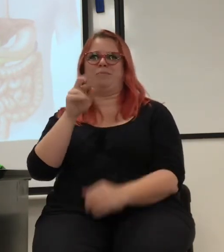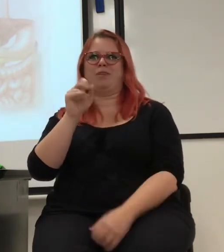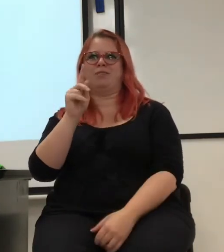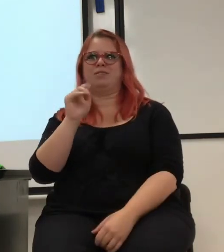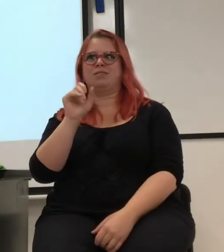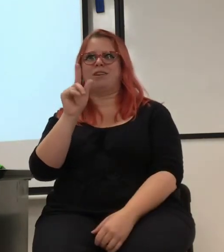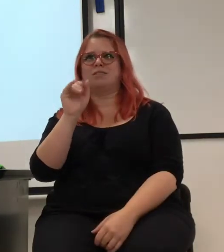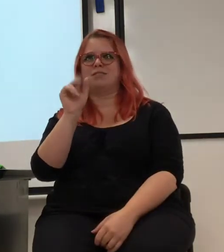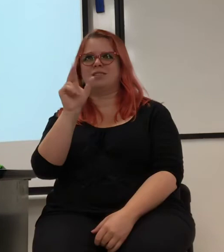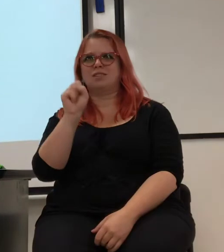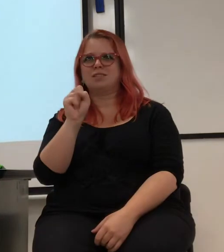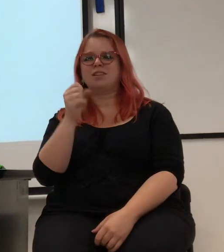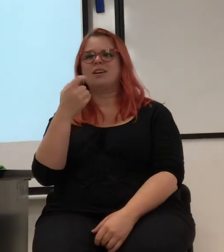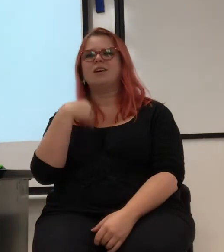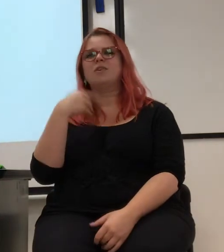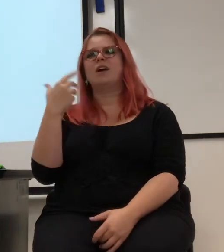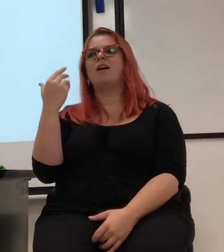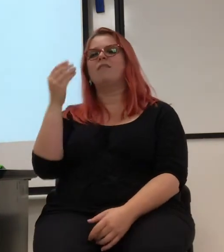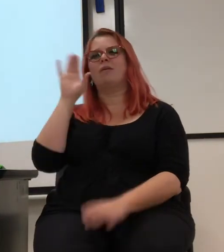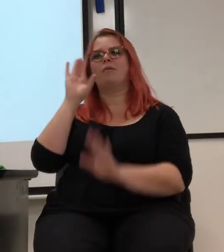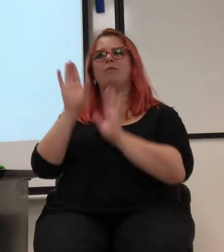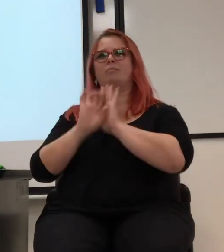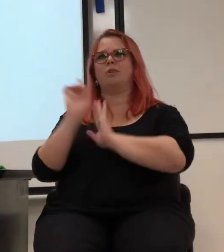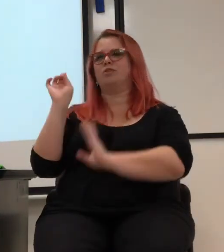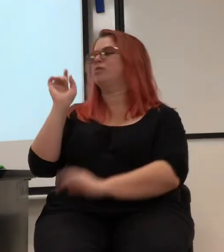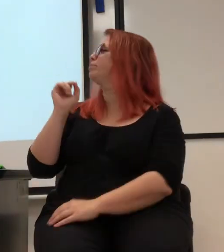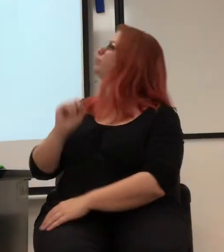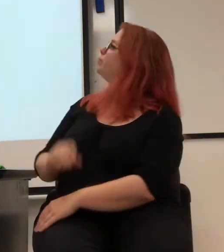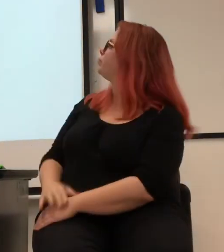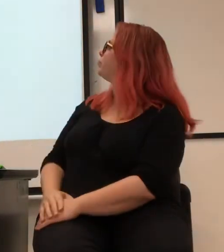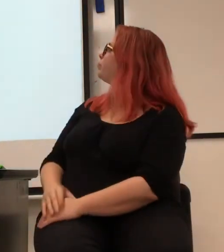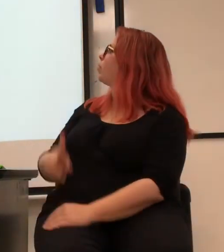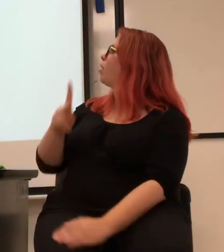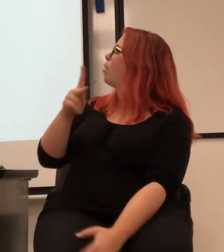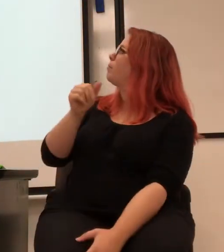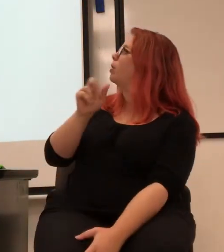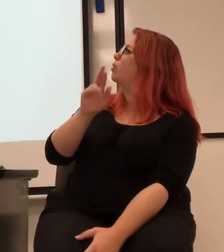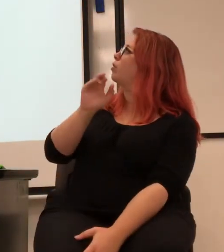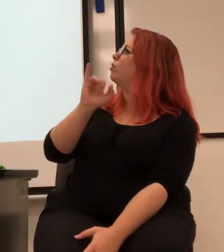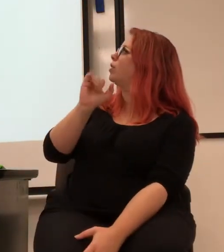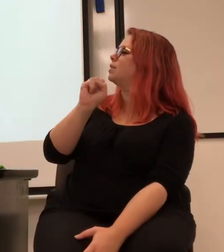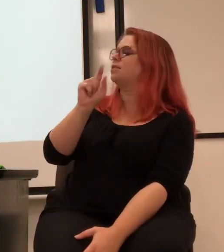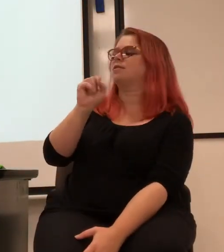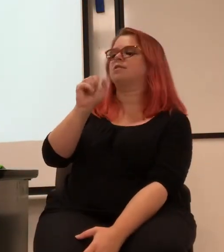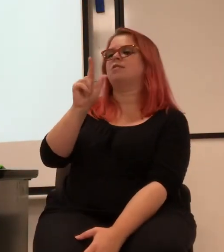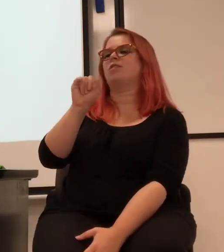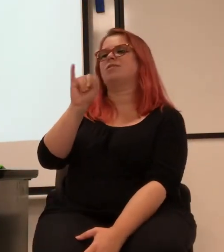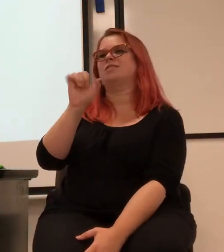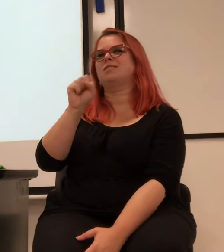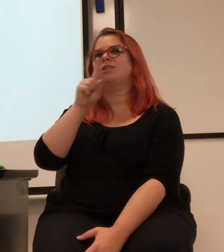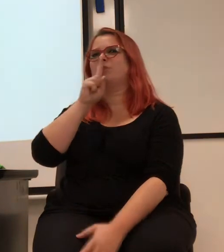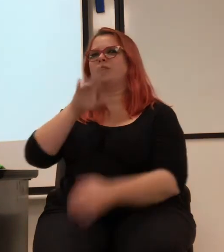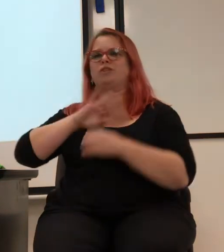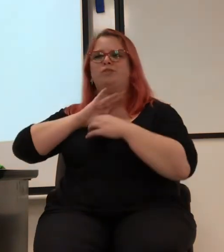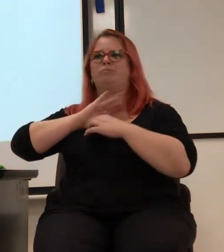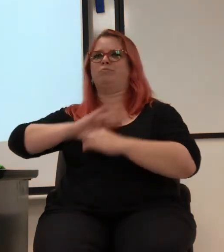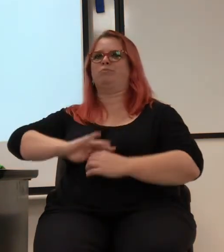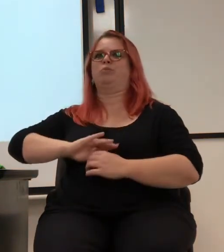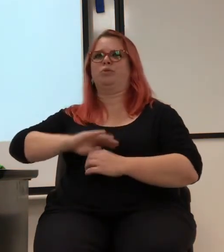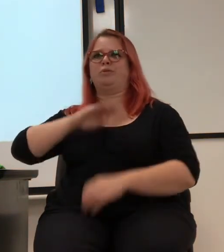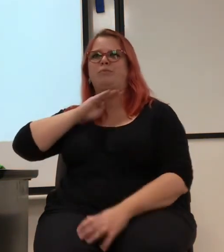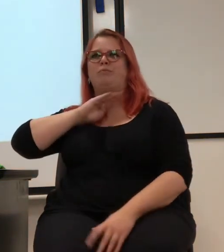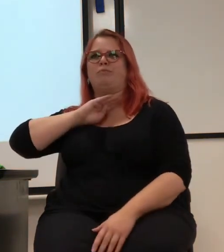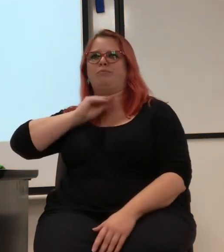of peristalsis and segmentation now. Peristalsis, like I said, it just pushes food forward with those rhythmic contractions of the muscle